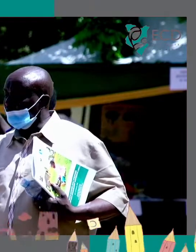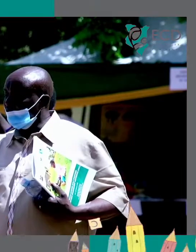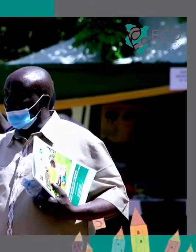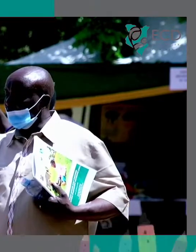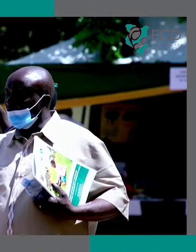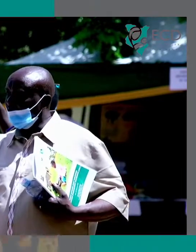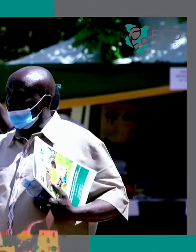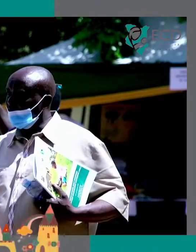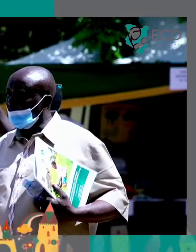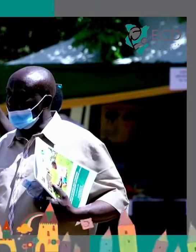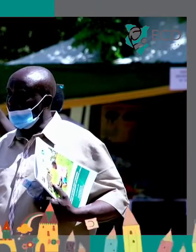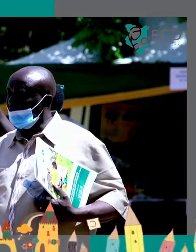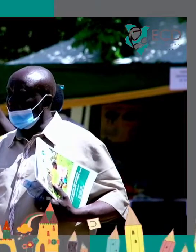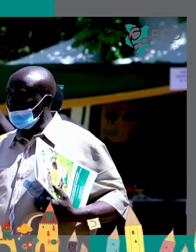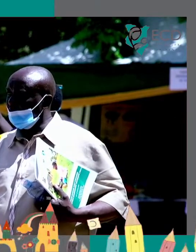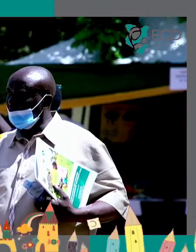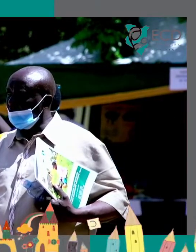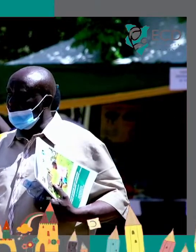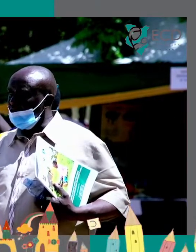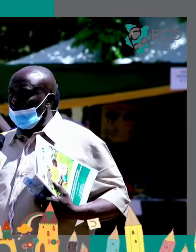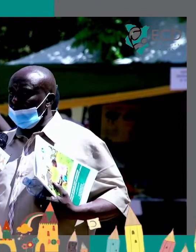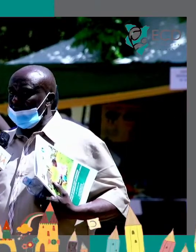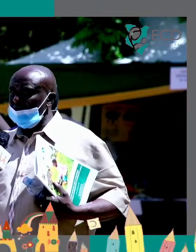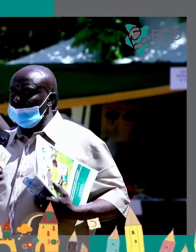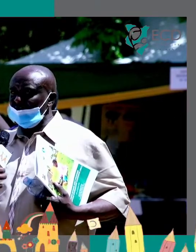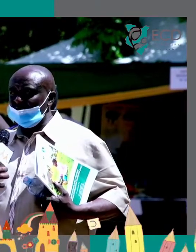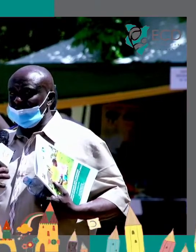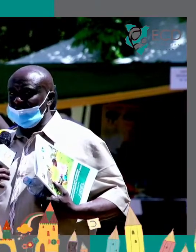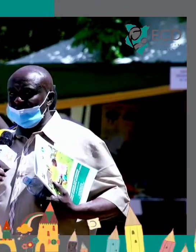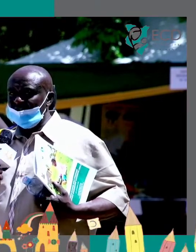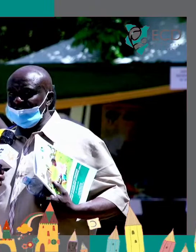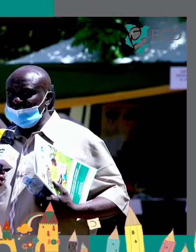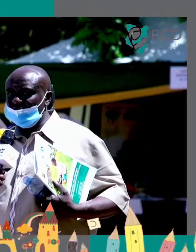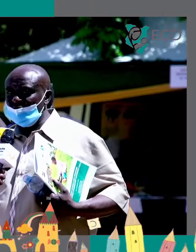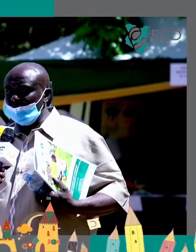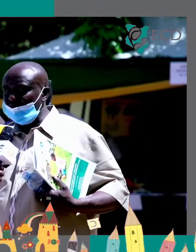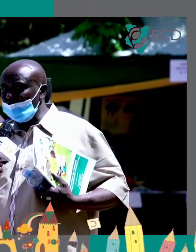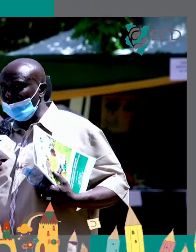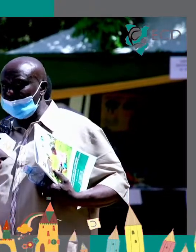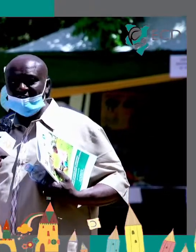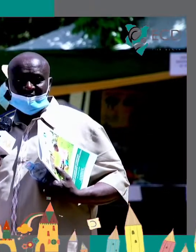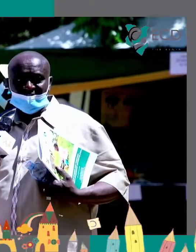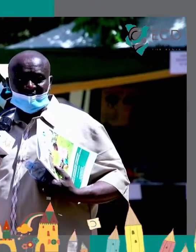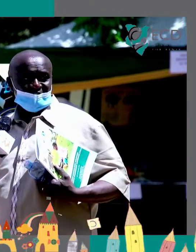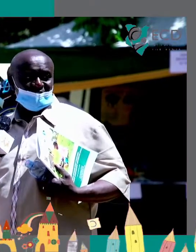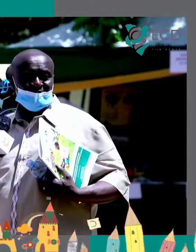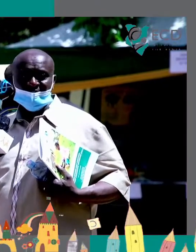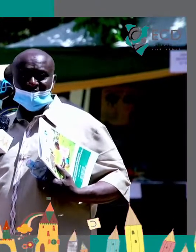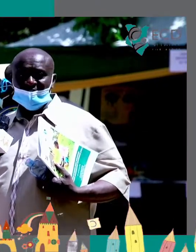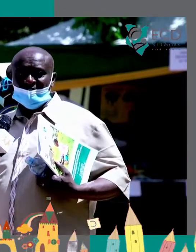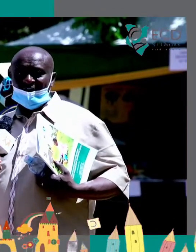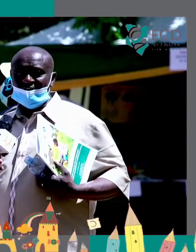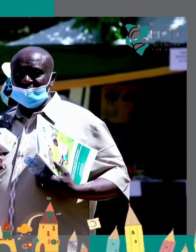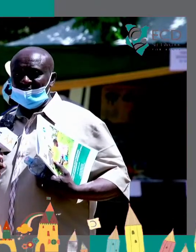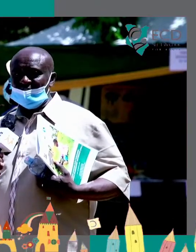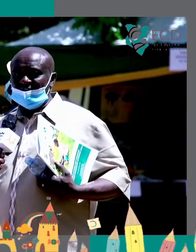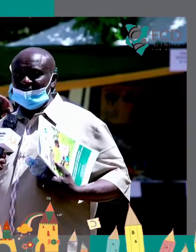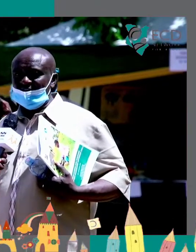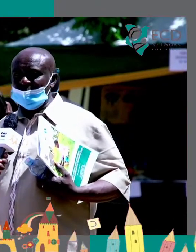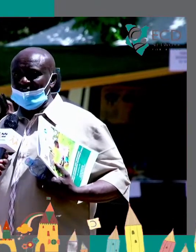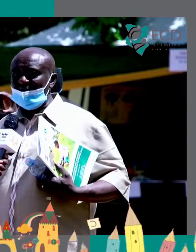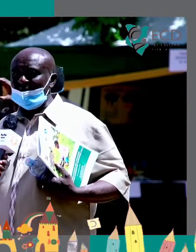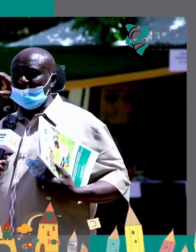expectations after this session for the next session? My expectation for the next session, though we are going for a plenary discussion, I